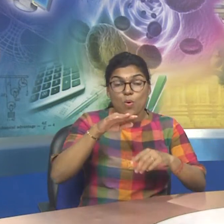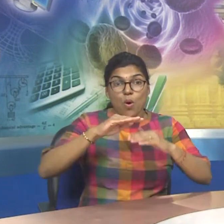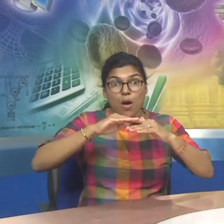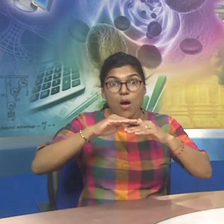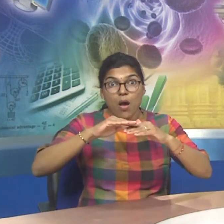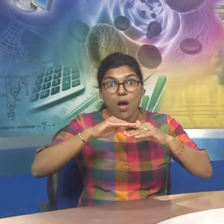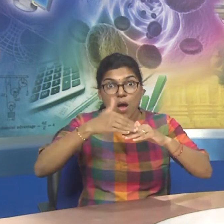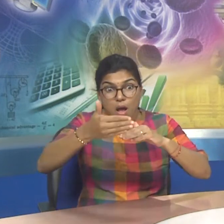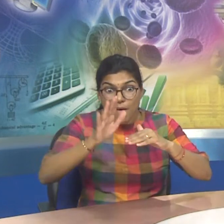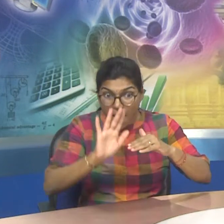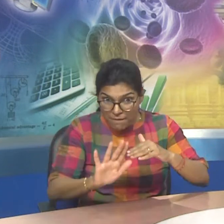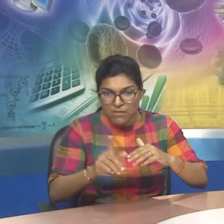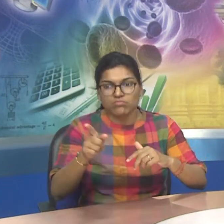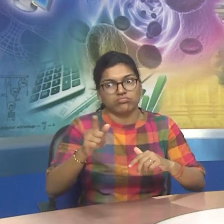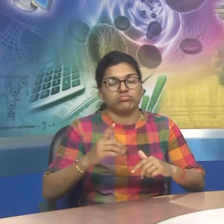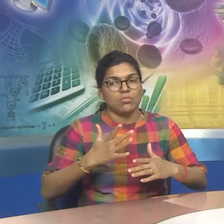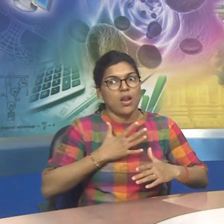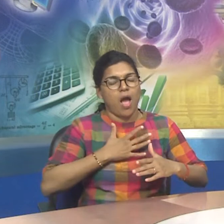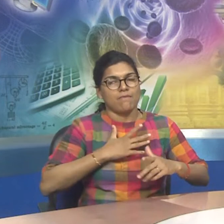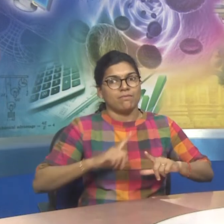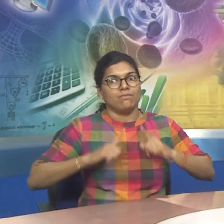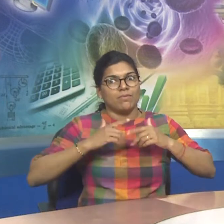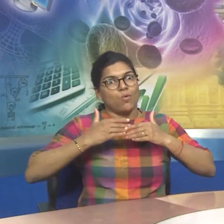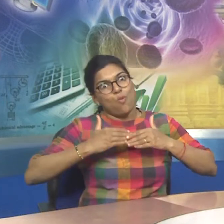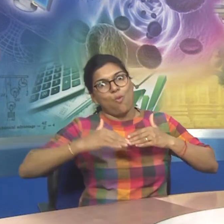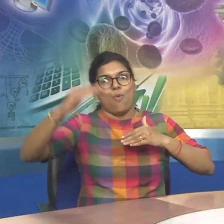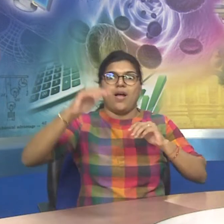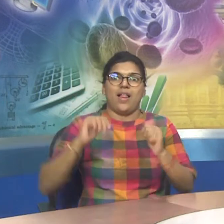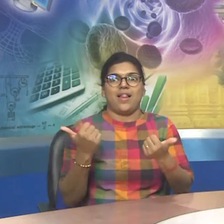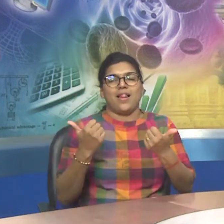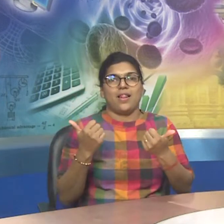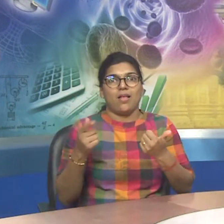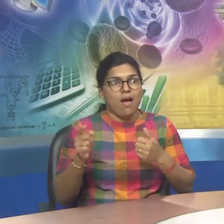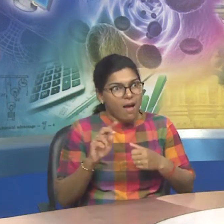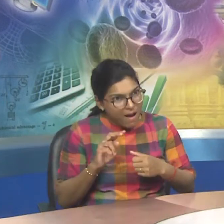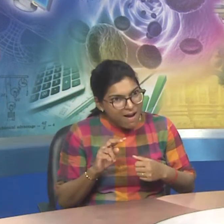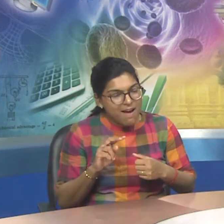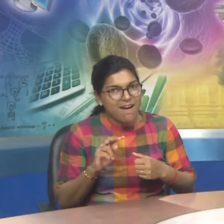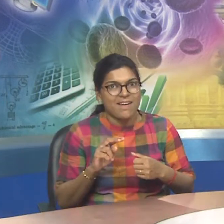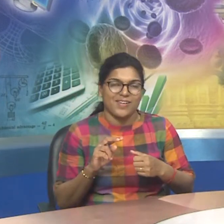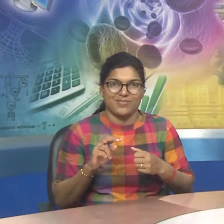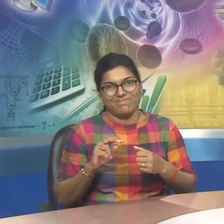10,000 paper cranes, she might live.